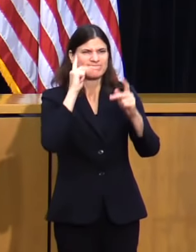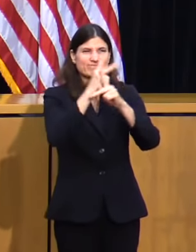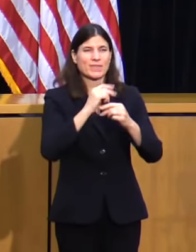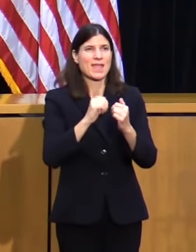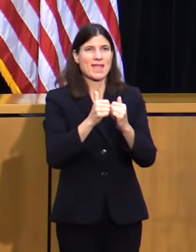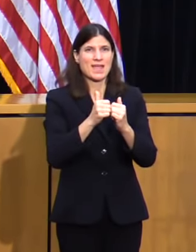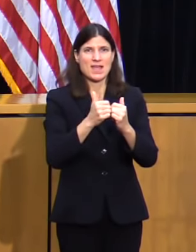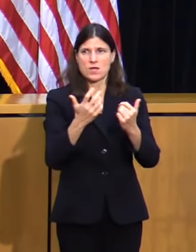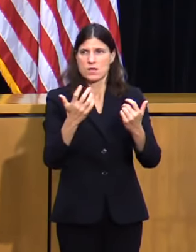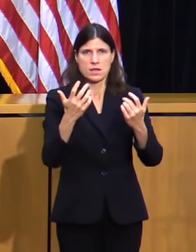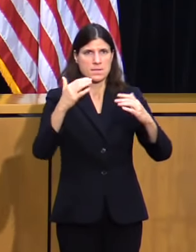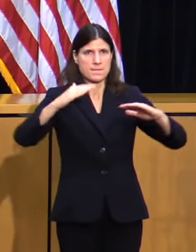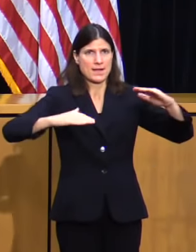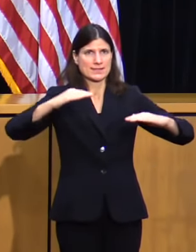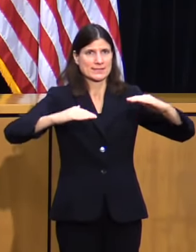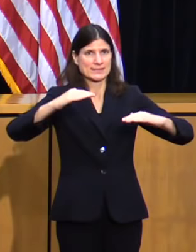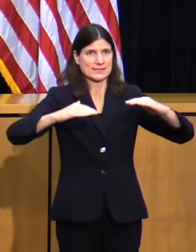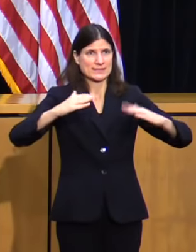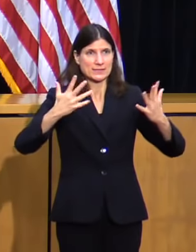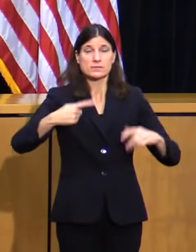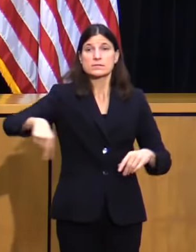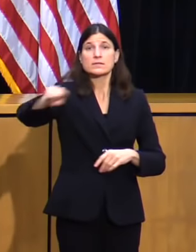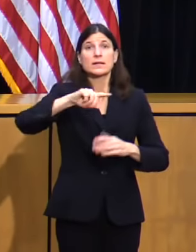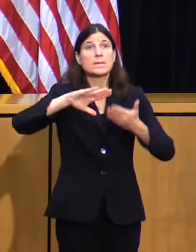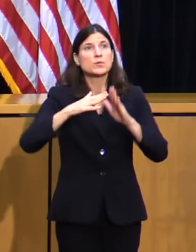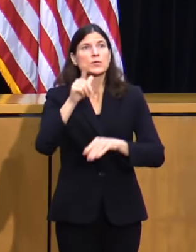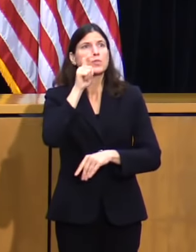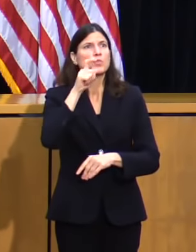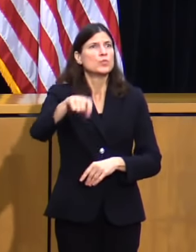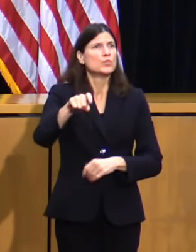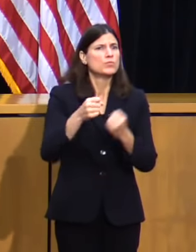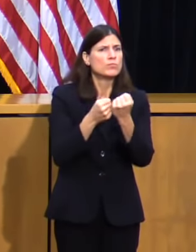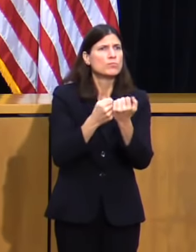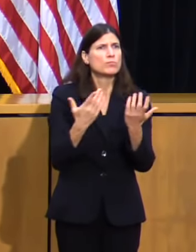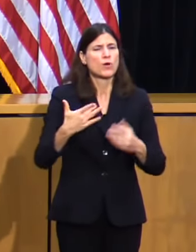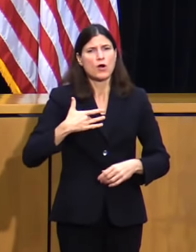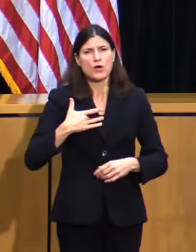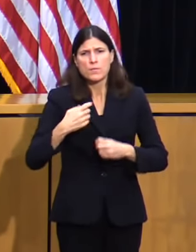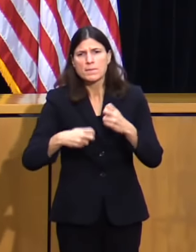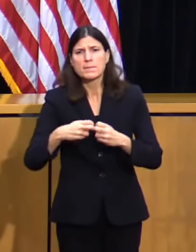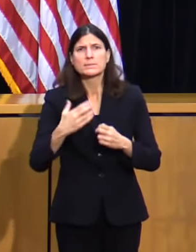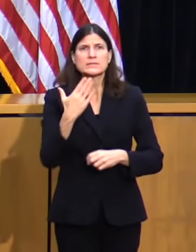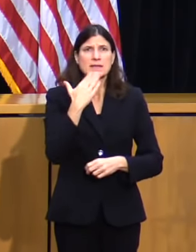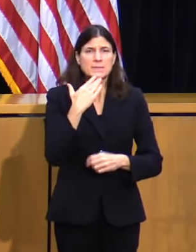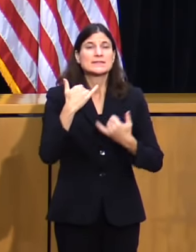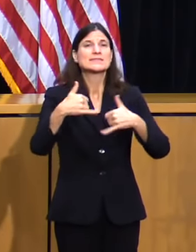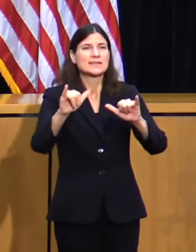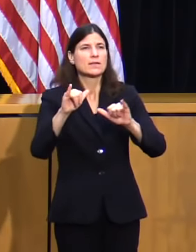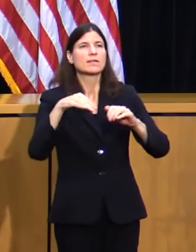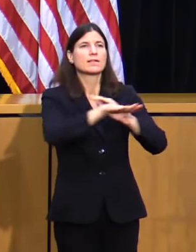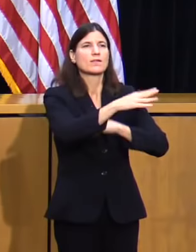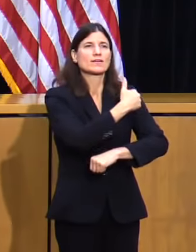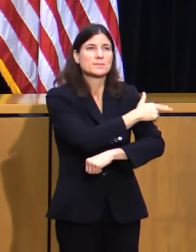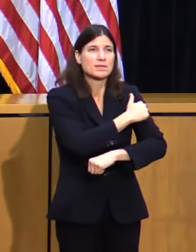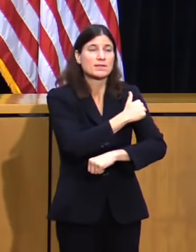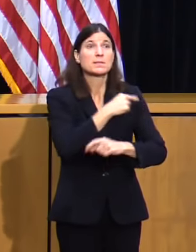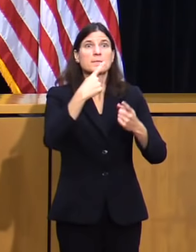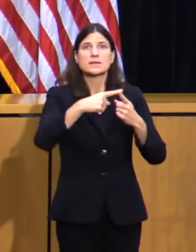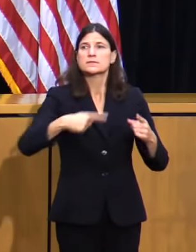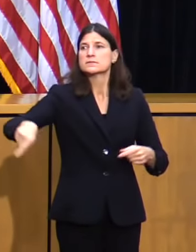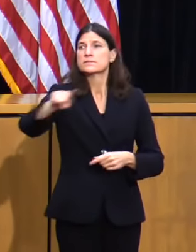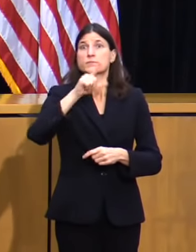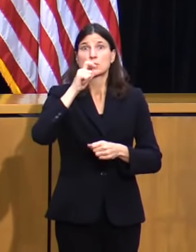we believe that it's possible to create the capacity that we need here in Massachusetts to treat non-COVID medical